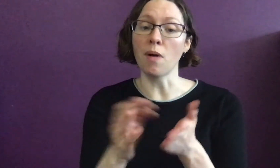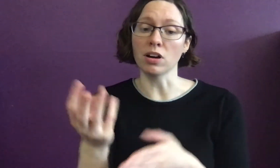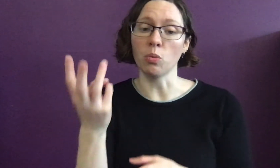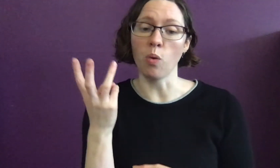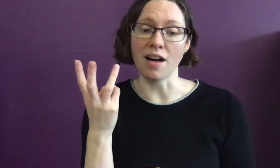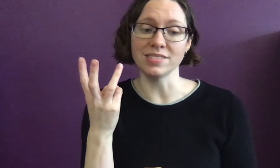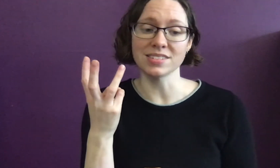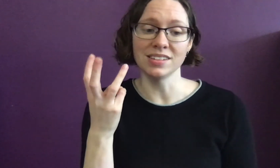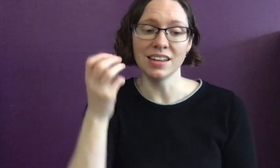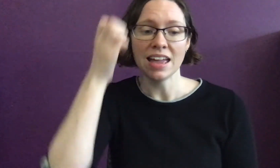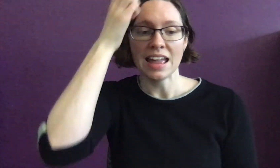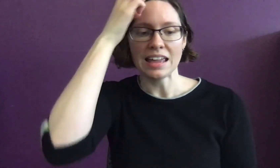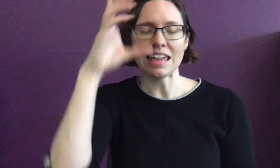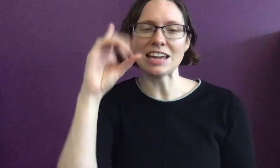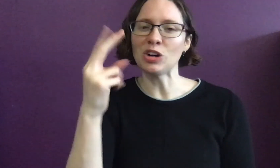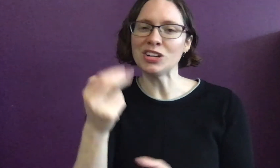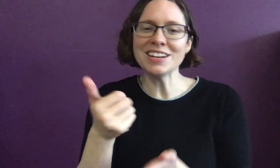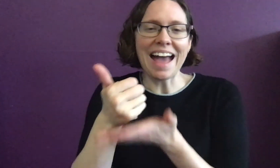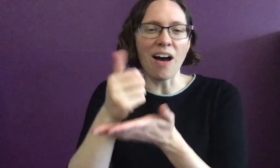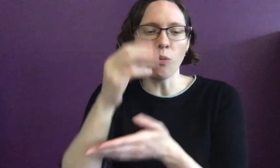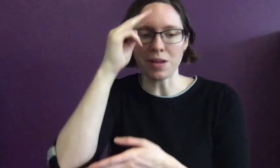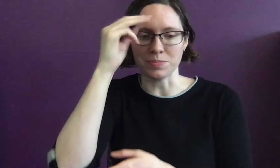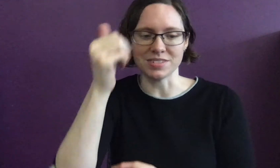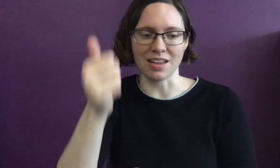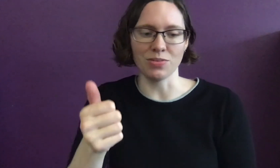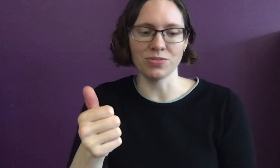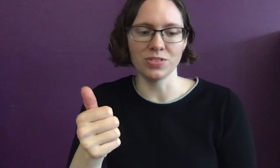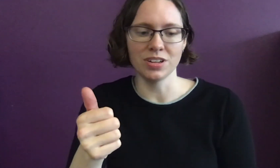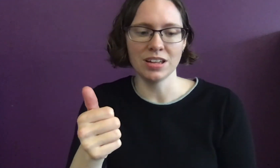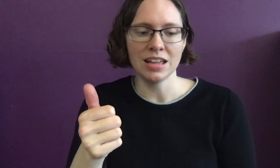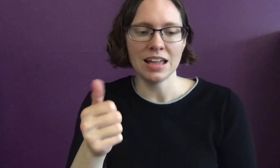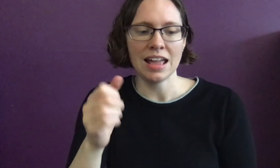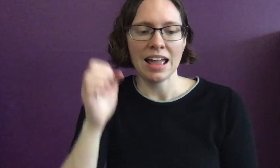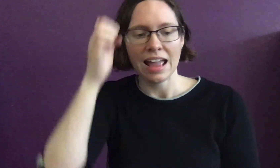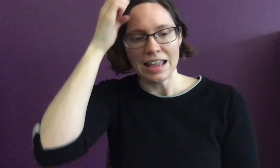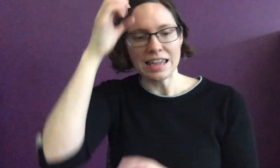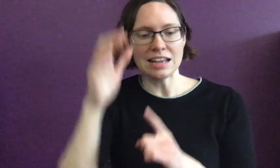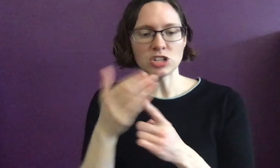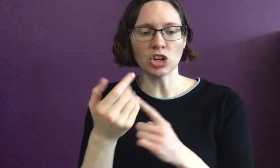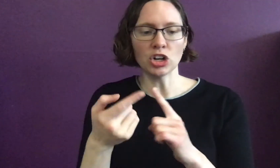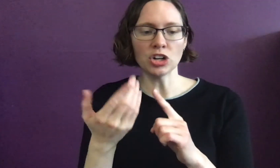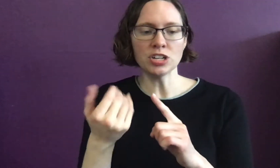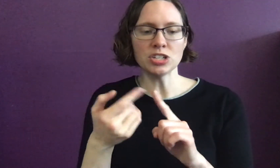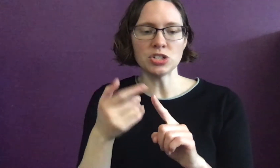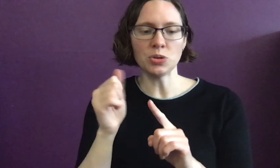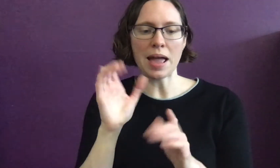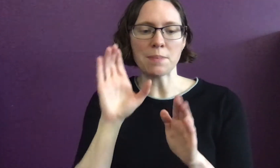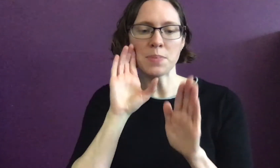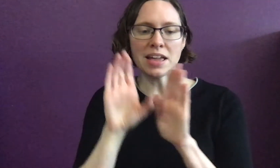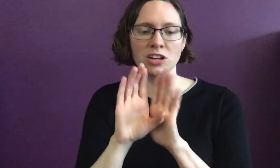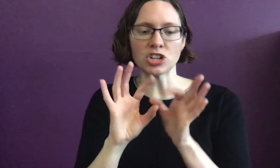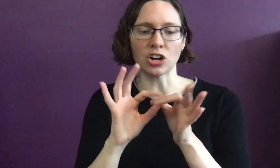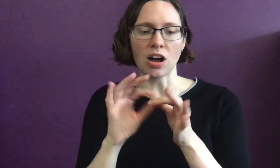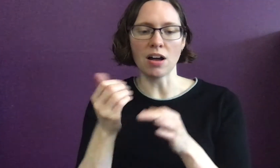bookmark was. He couldn't help himself. He turned to a picture of